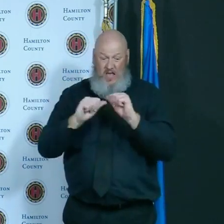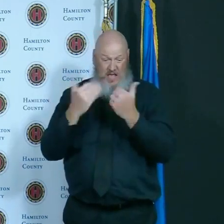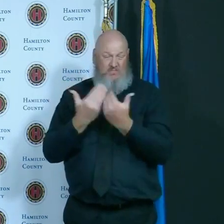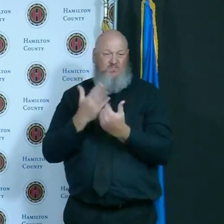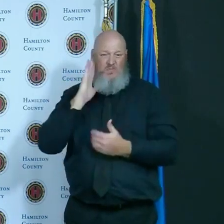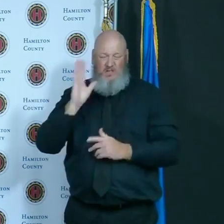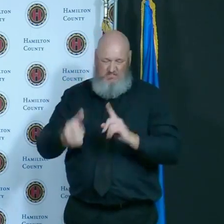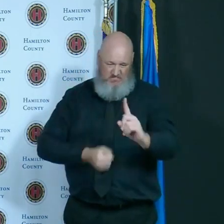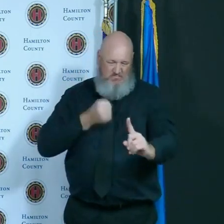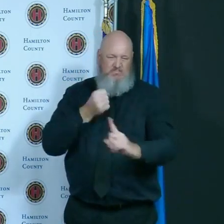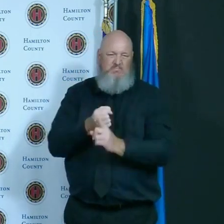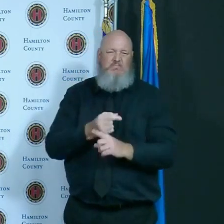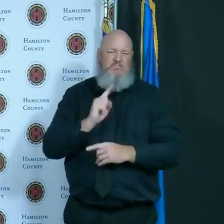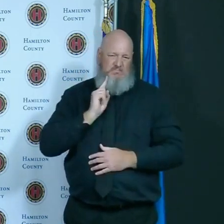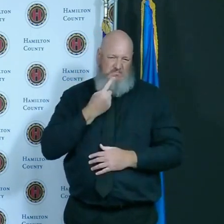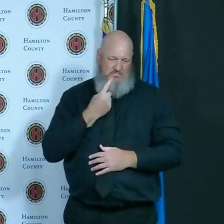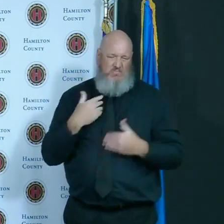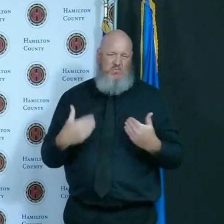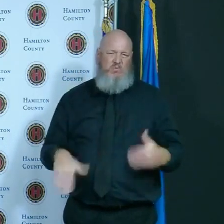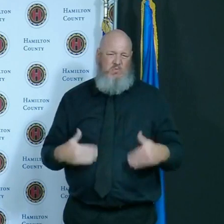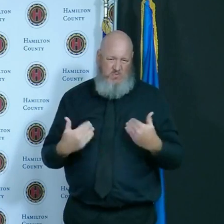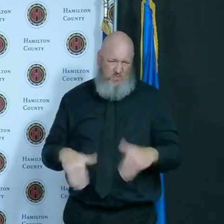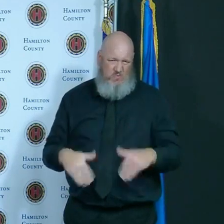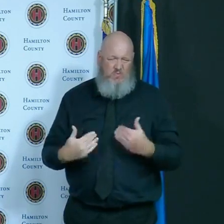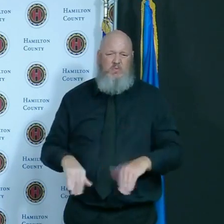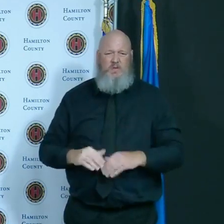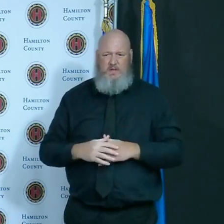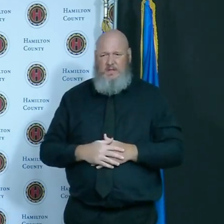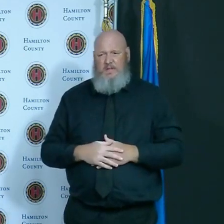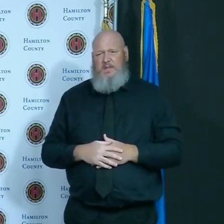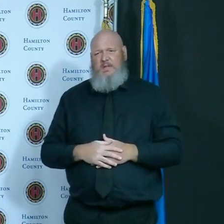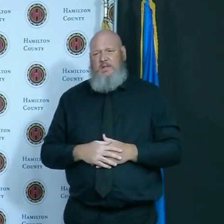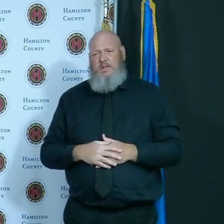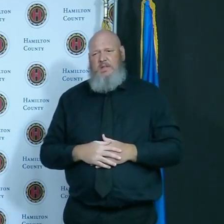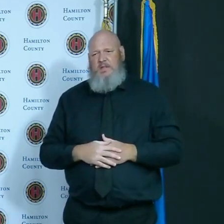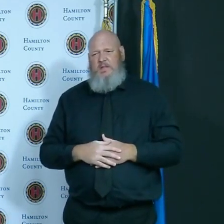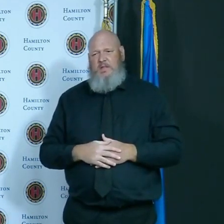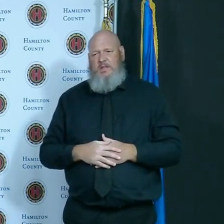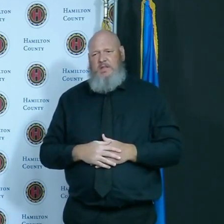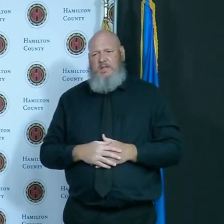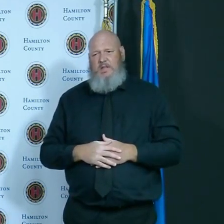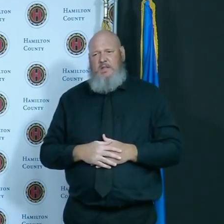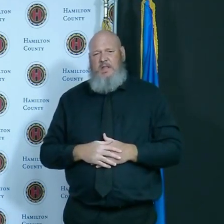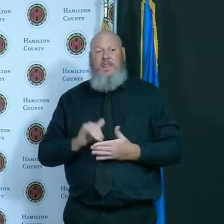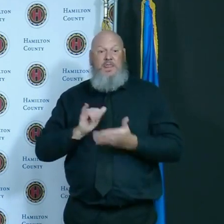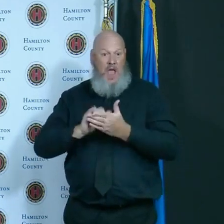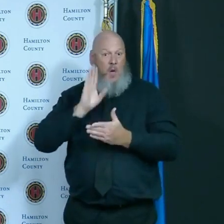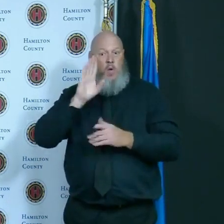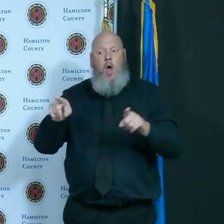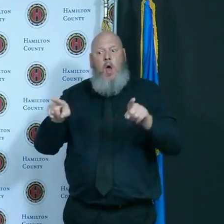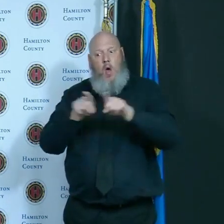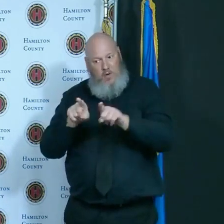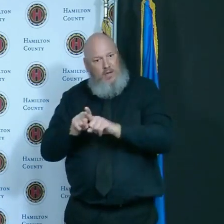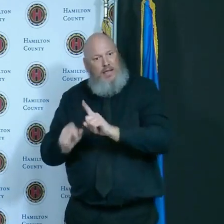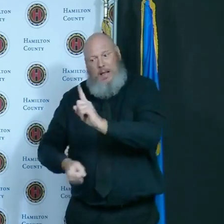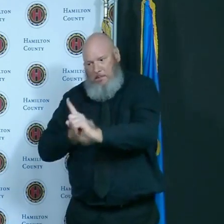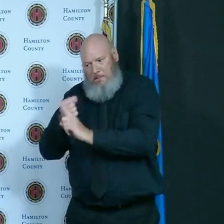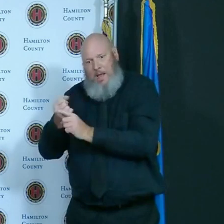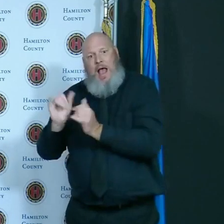residents of the city of Cincinnati. However, as I said in my earlier comments, I think the way that